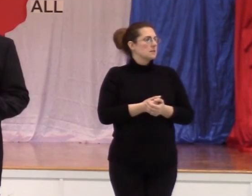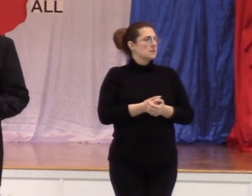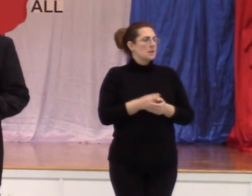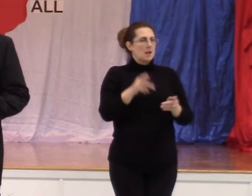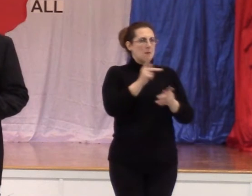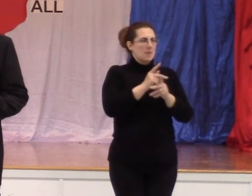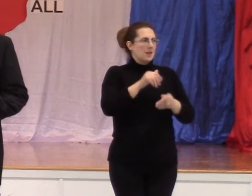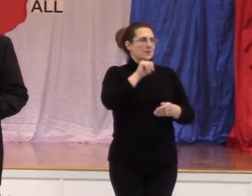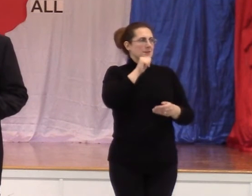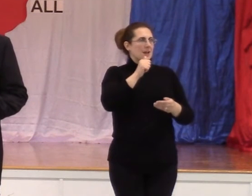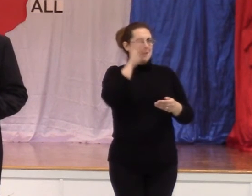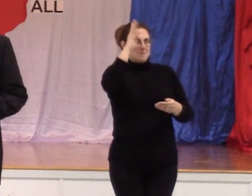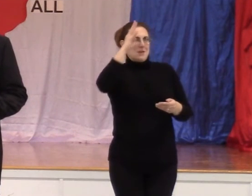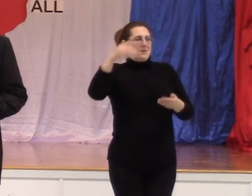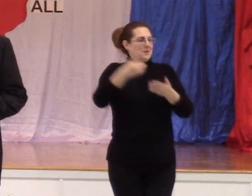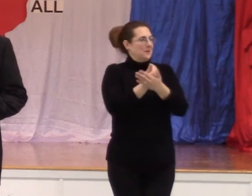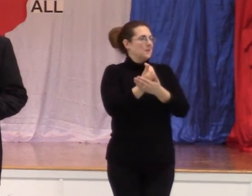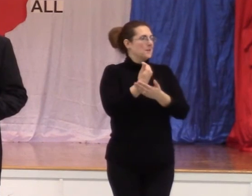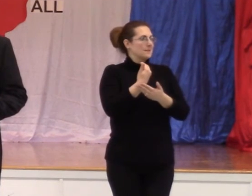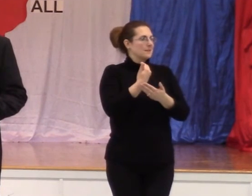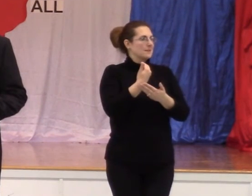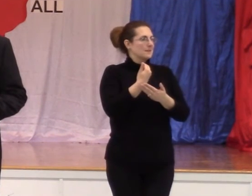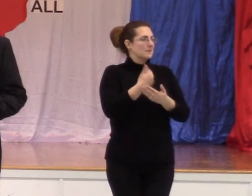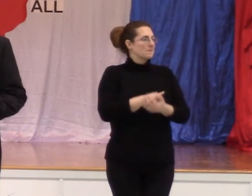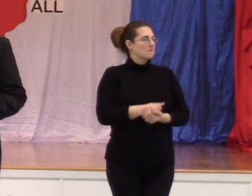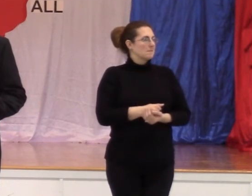pastors aren't coming up with anything new.